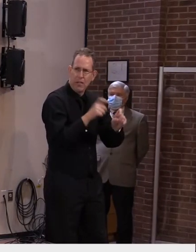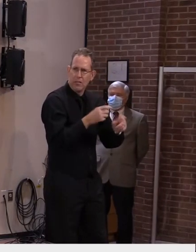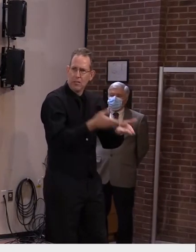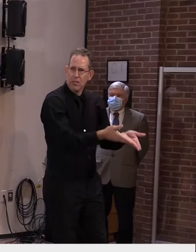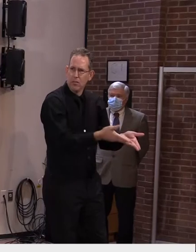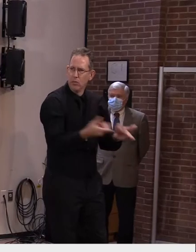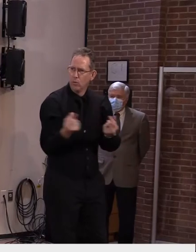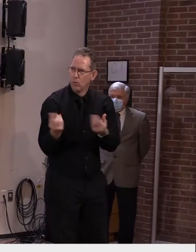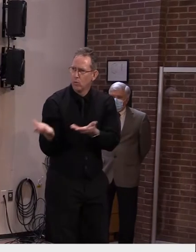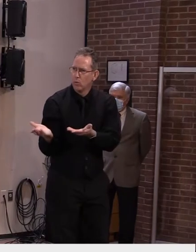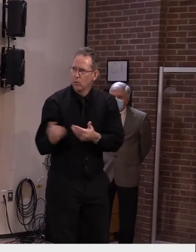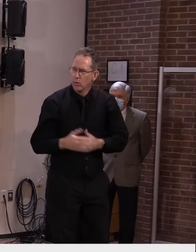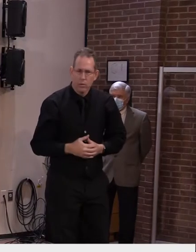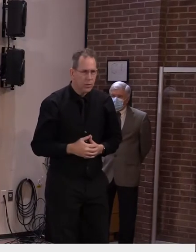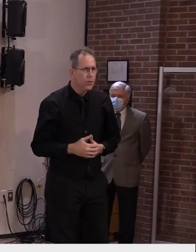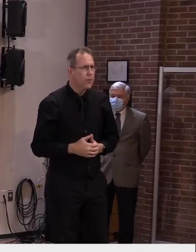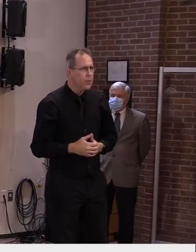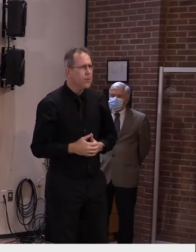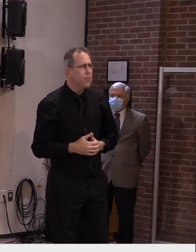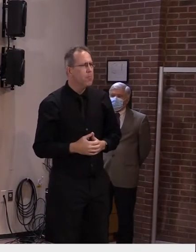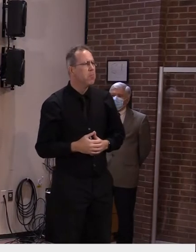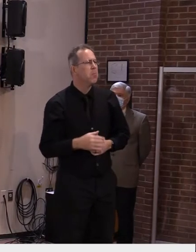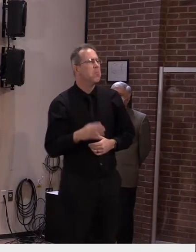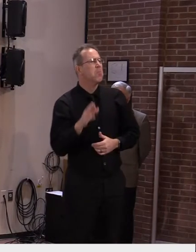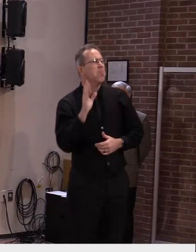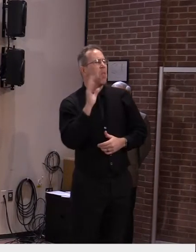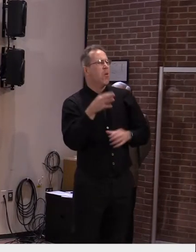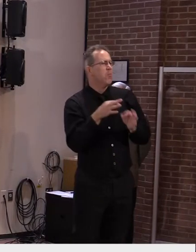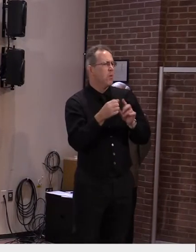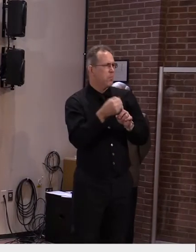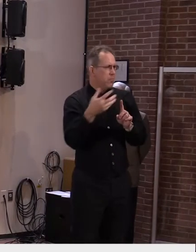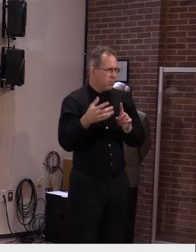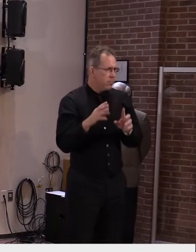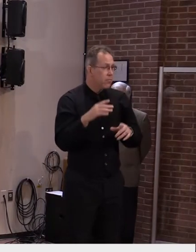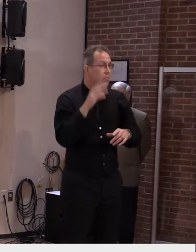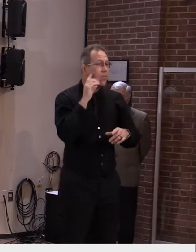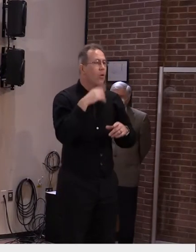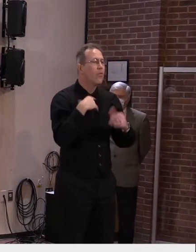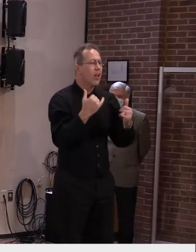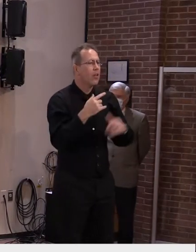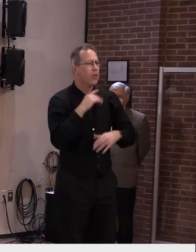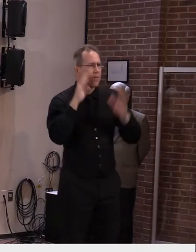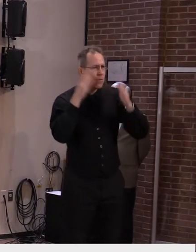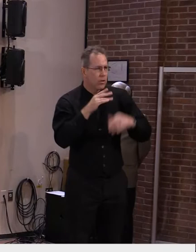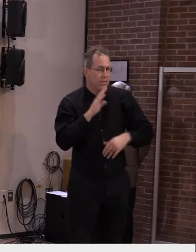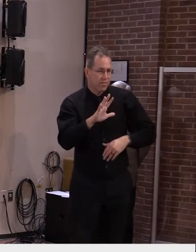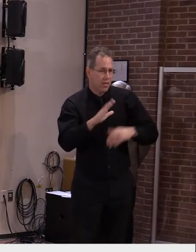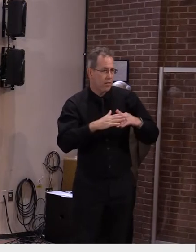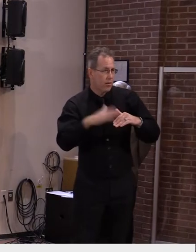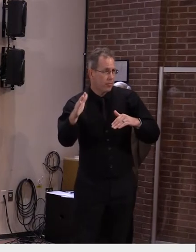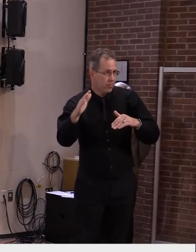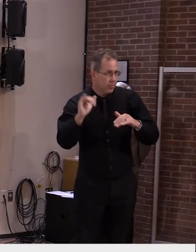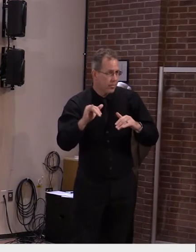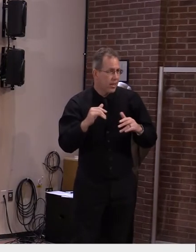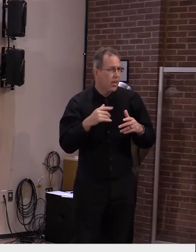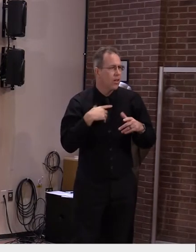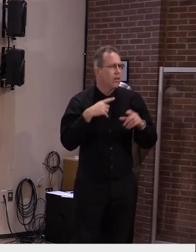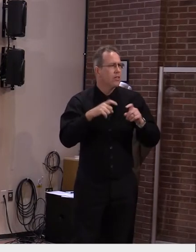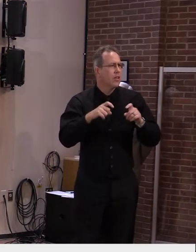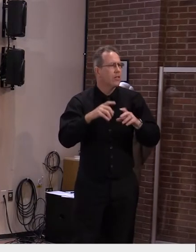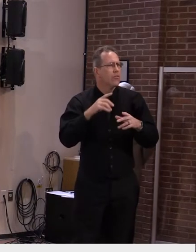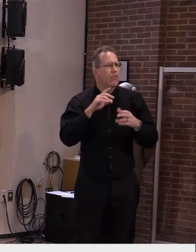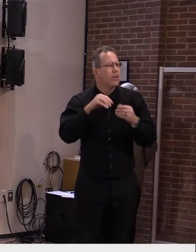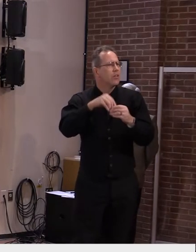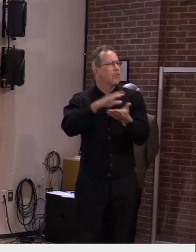childcare. We started with the 5-12 population because we have the logistical apparatus basically to implement test to stay through the school